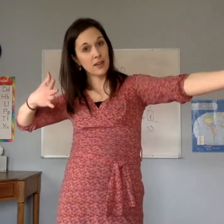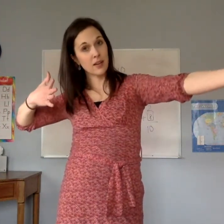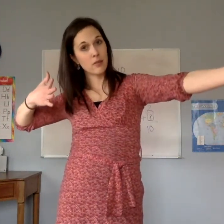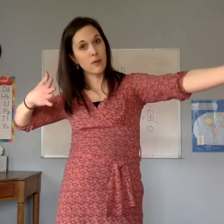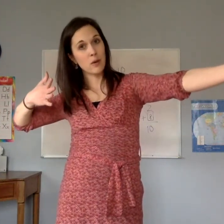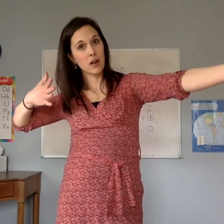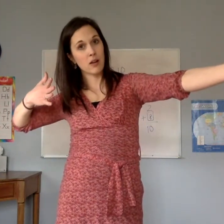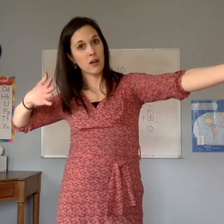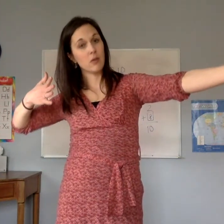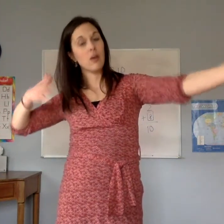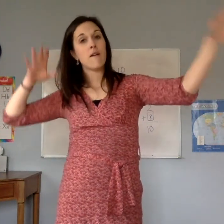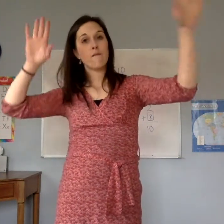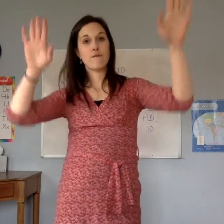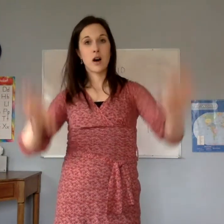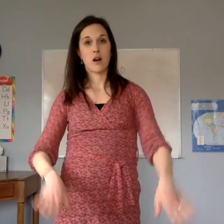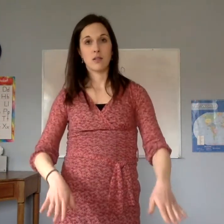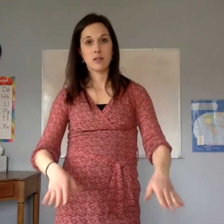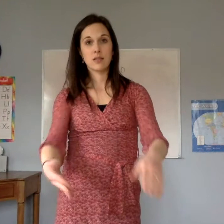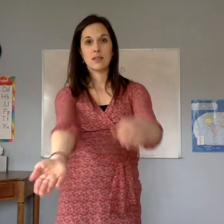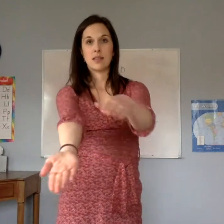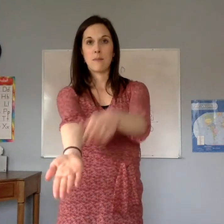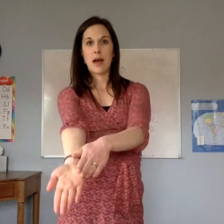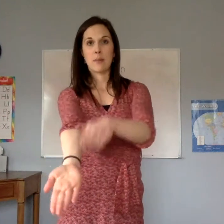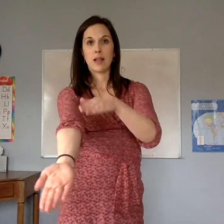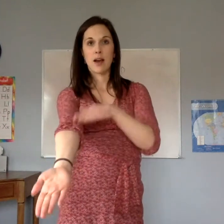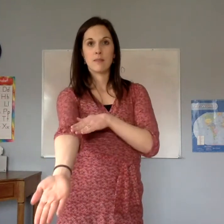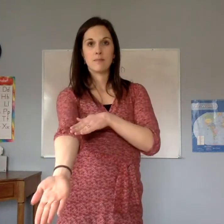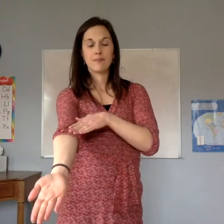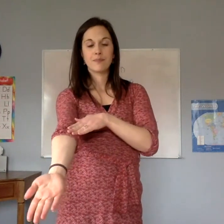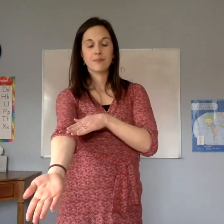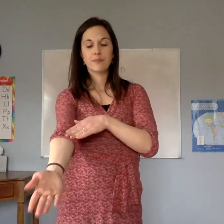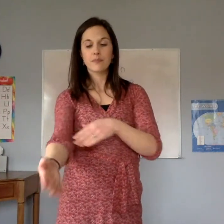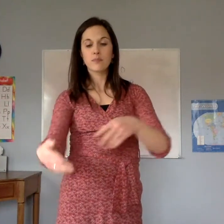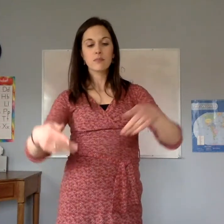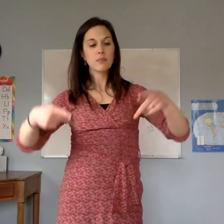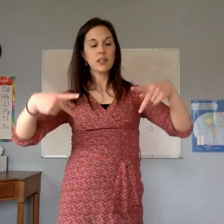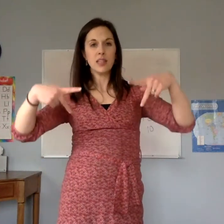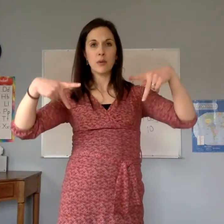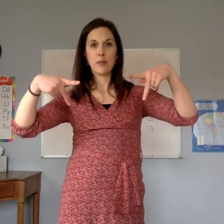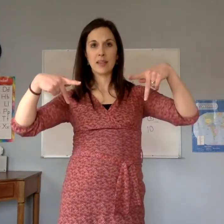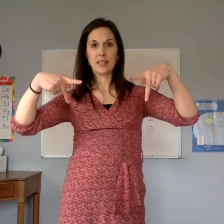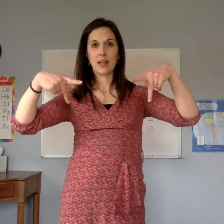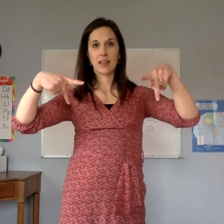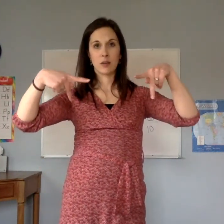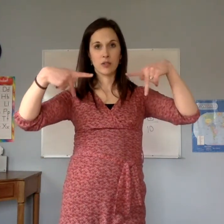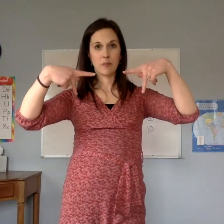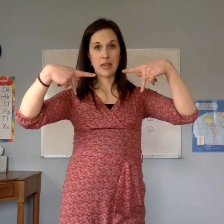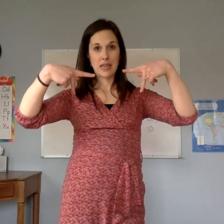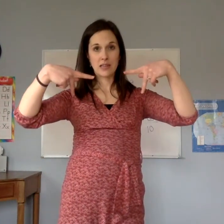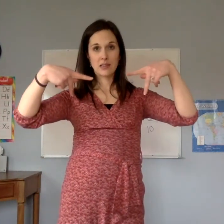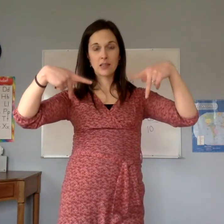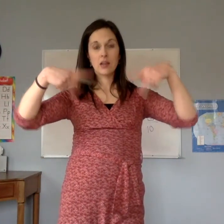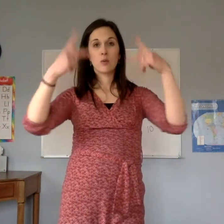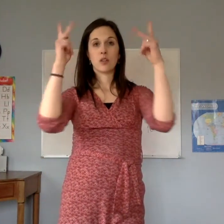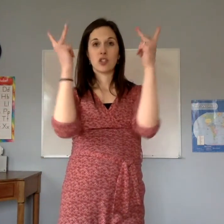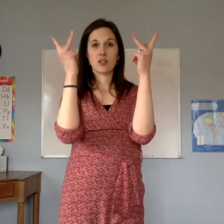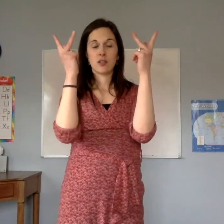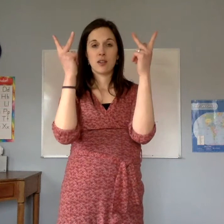another bow and arrow, falls to Babylon. And then we make sign language P's, which